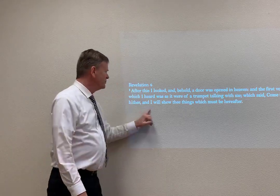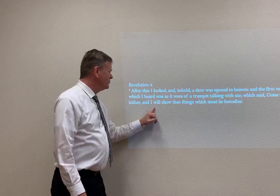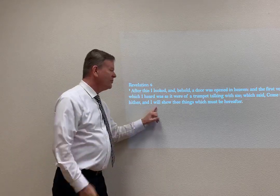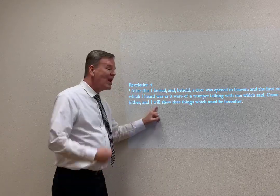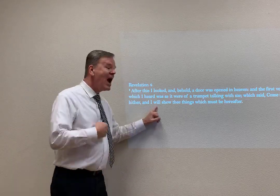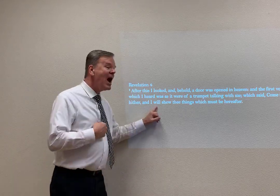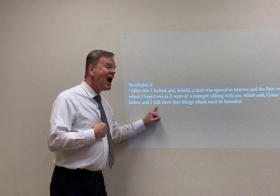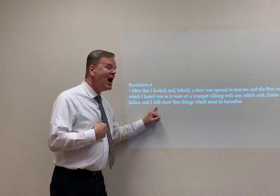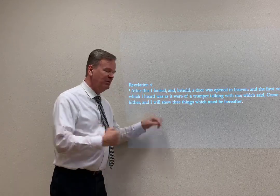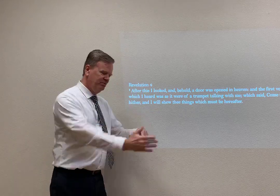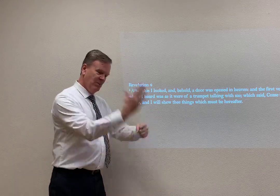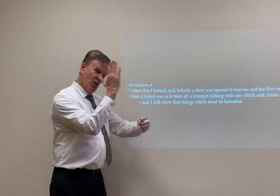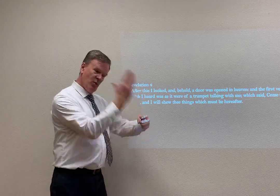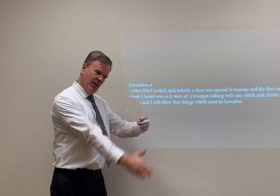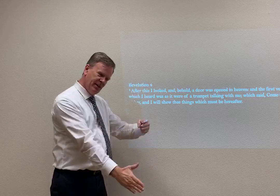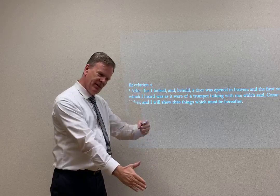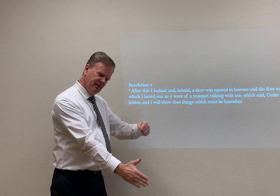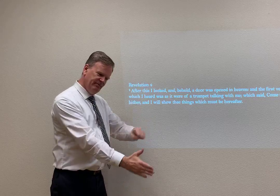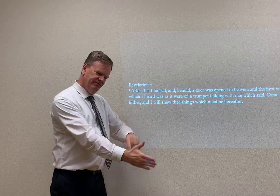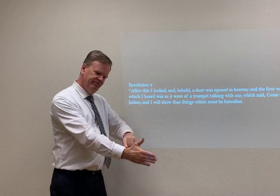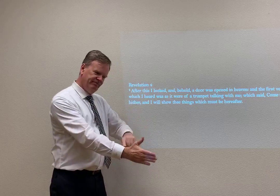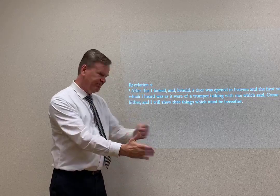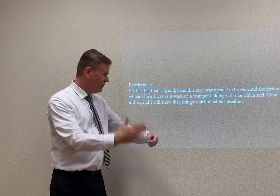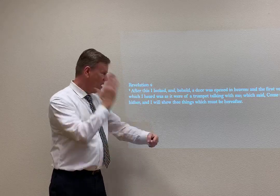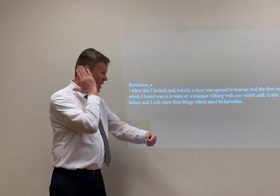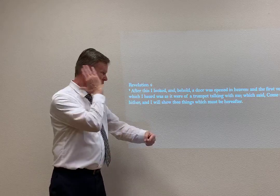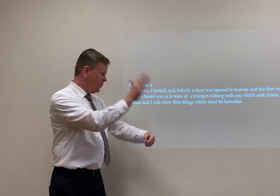And we see the scripture continues here. And I will